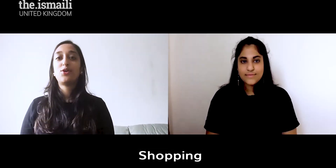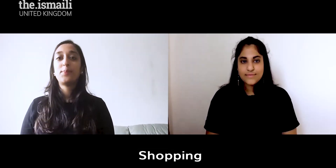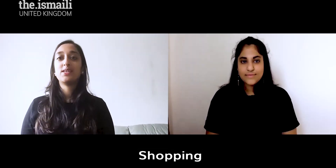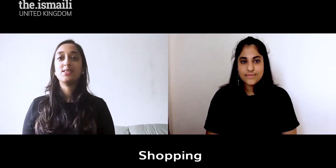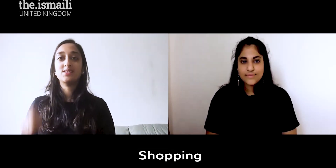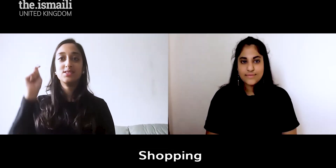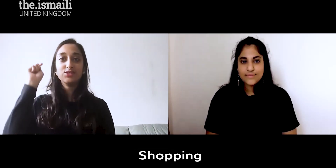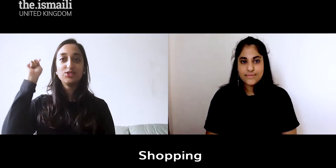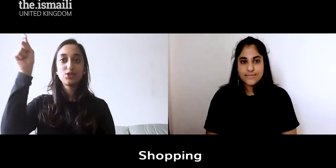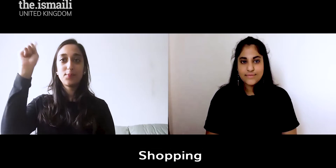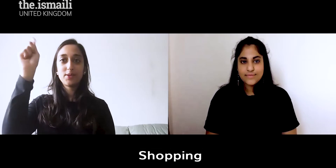Shopping, shopping.